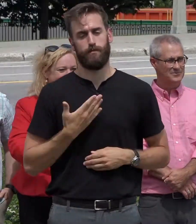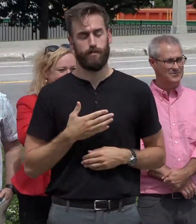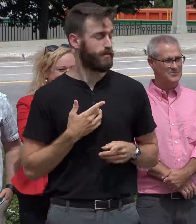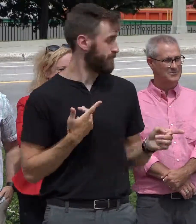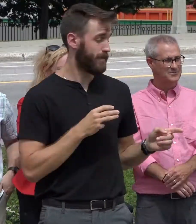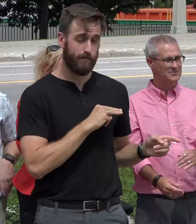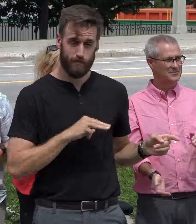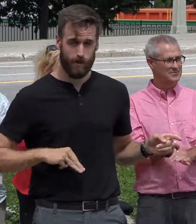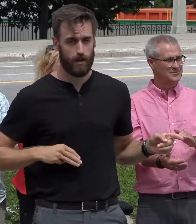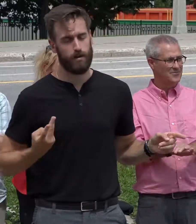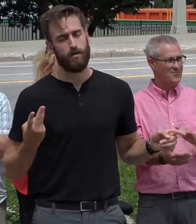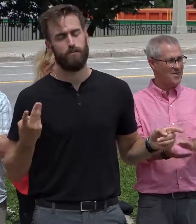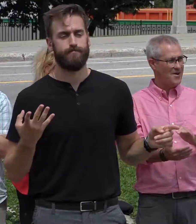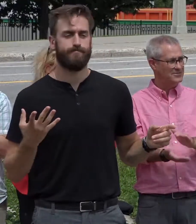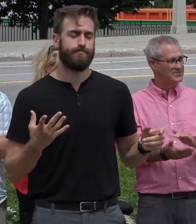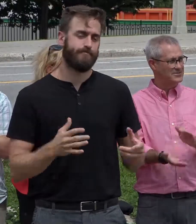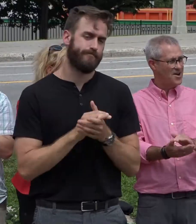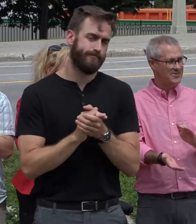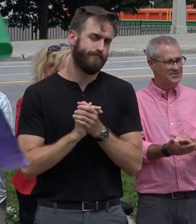mayor.